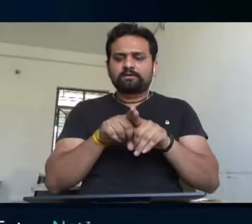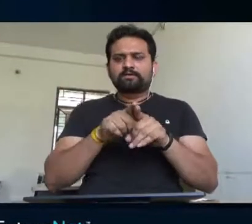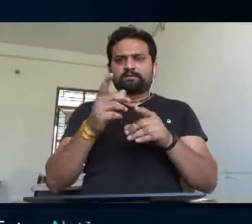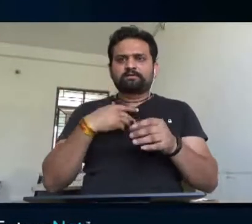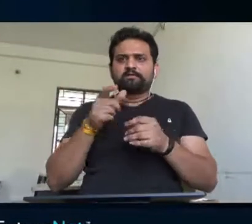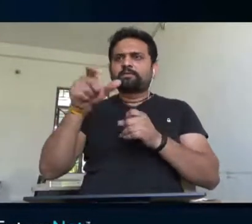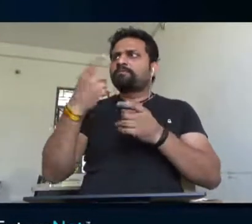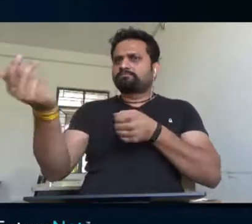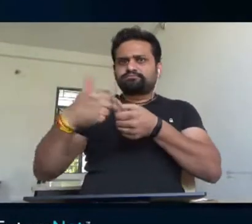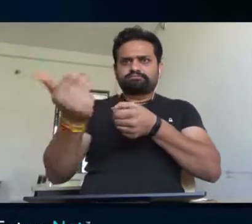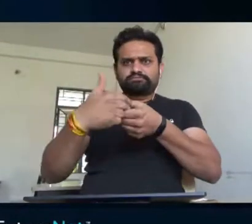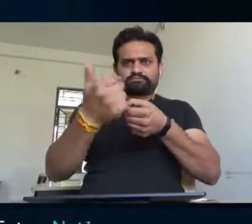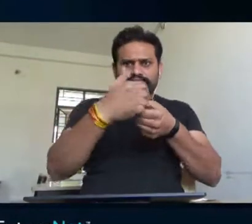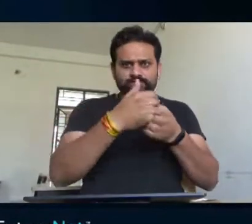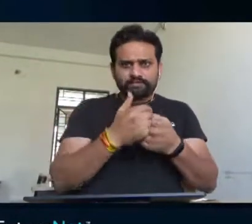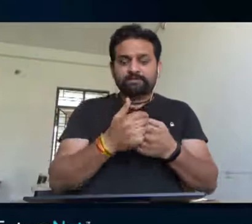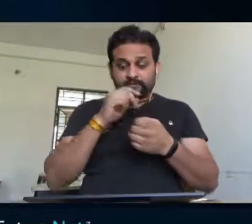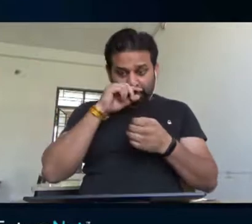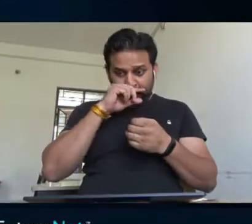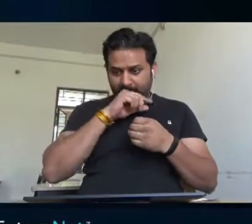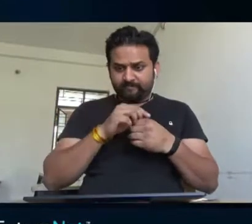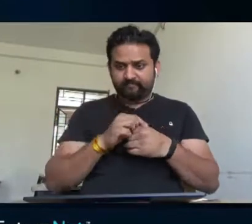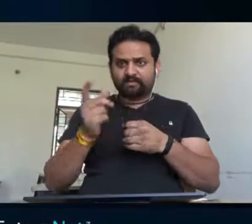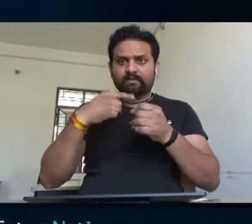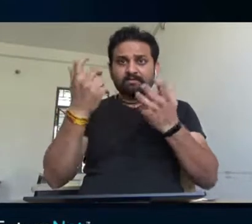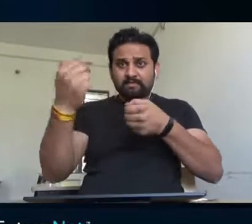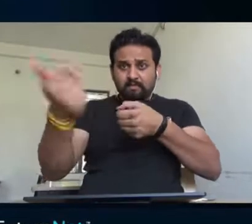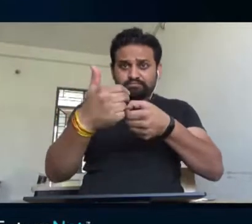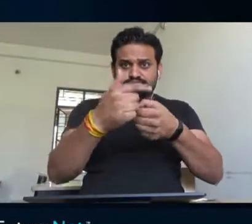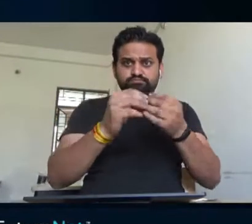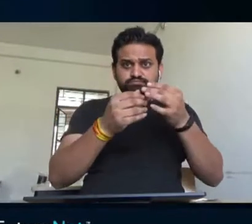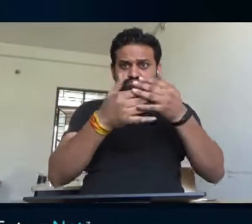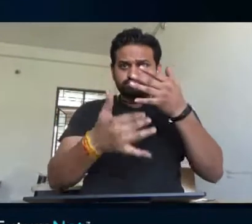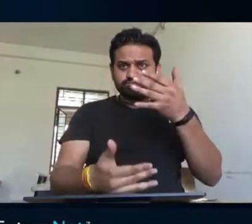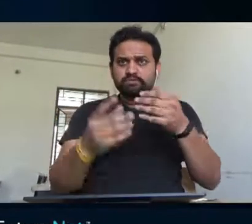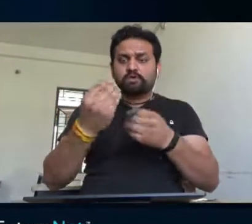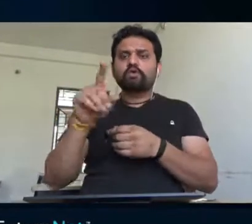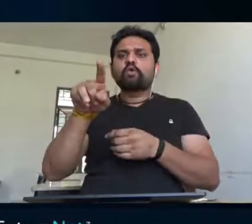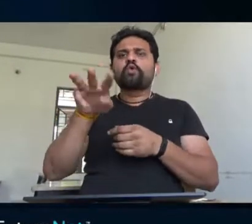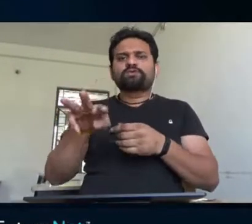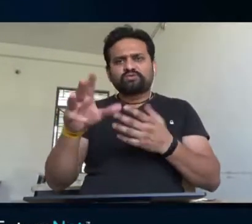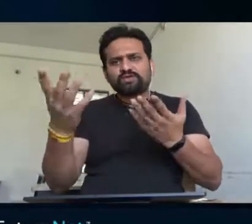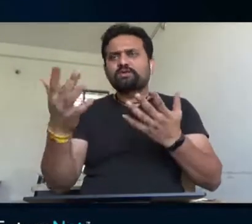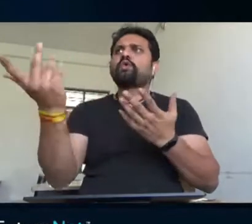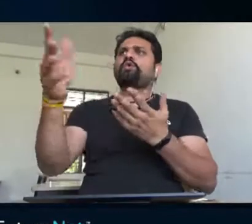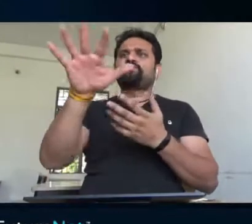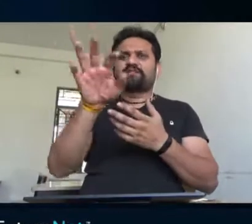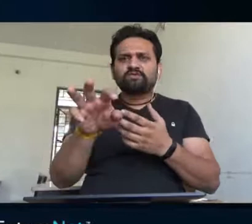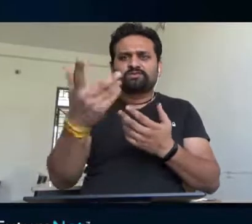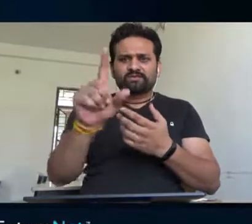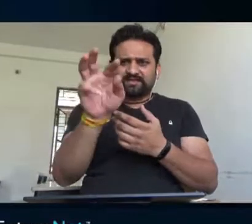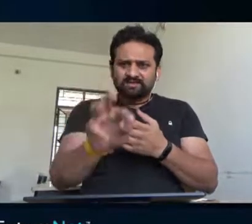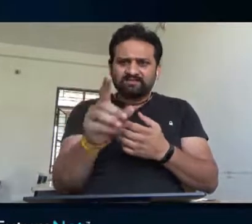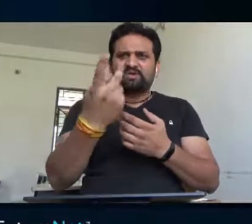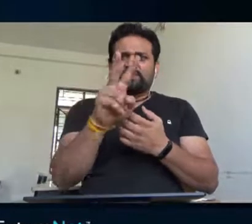bring a couple of customers, then you get these qualification like somebody who bought a 1,000 pack, or maybe a 5,000, maybe a